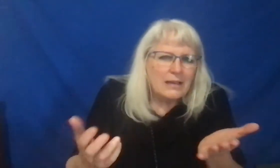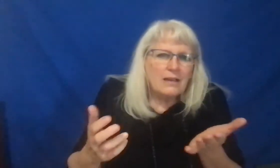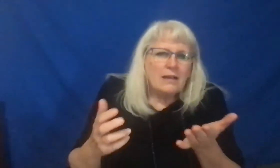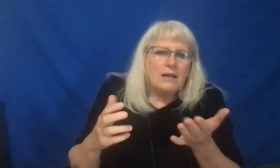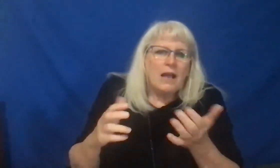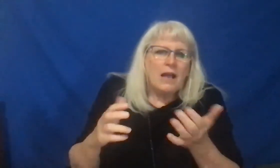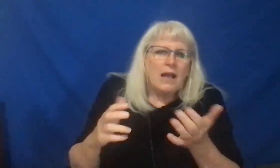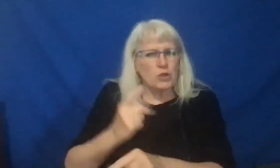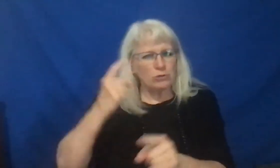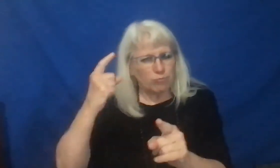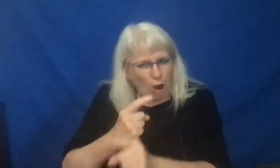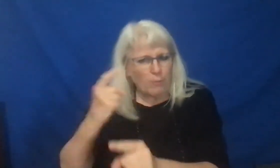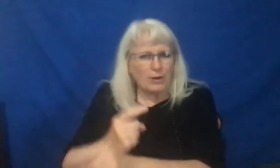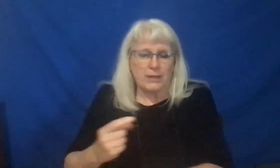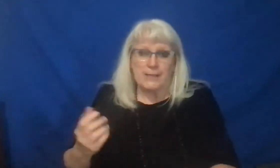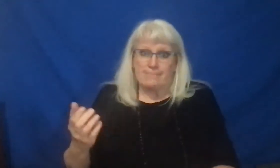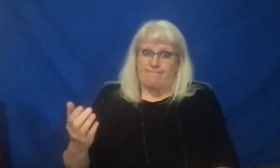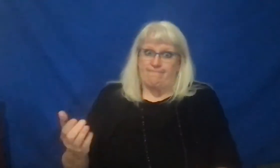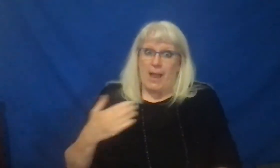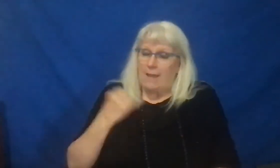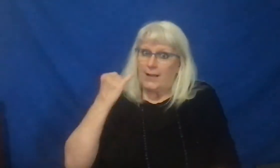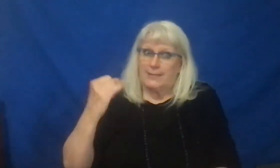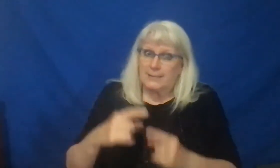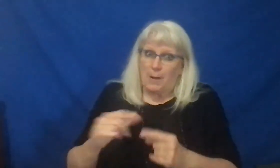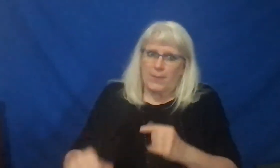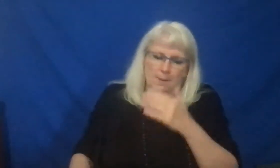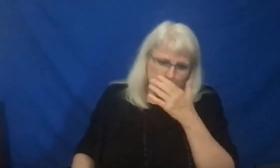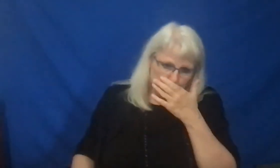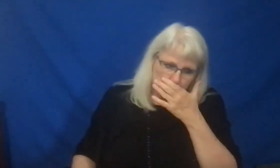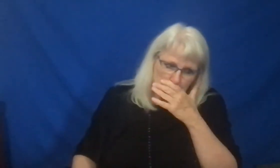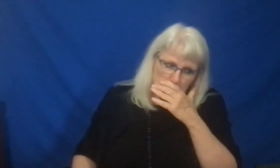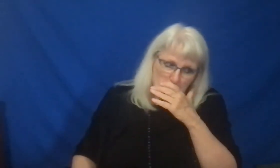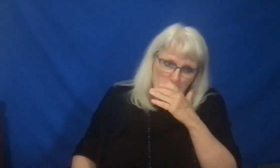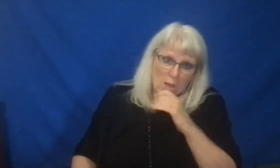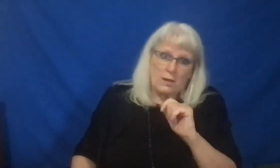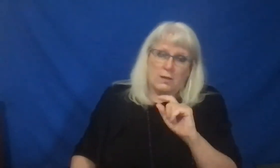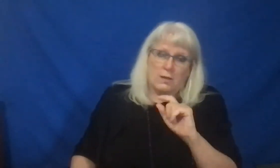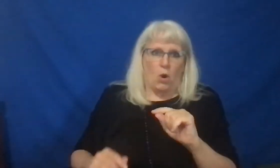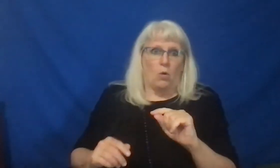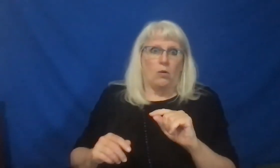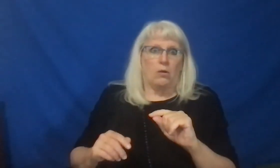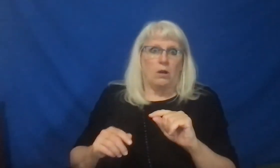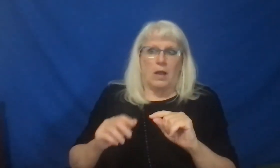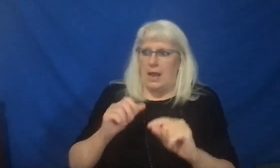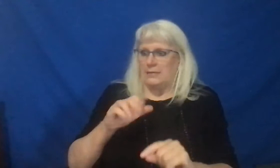used. I had ideas. And stepping into this role at the bottom of our service